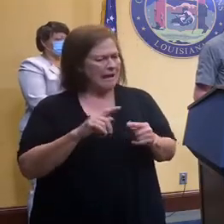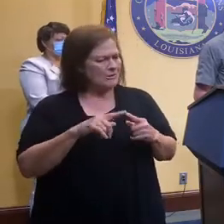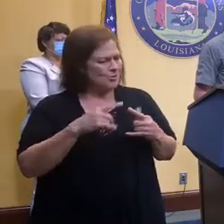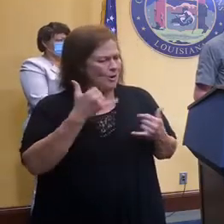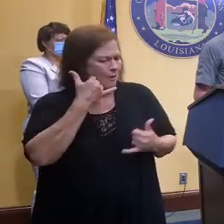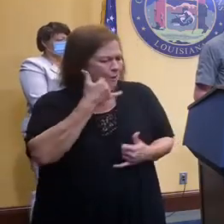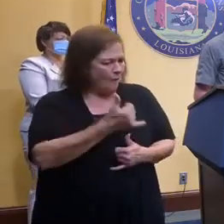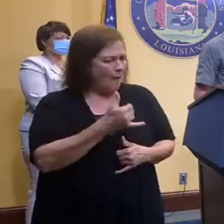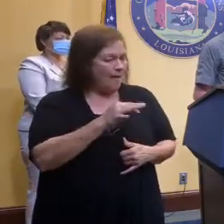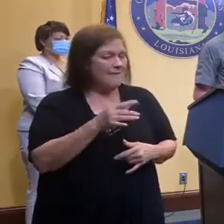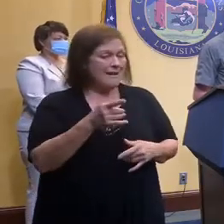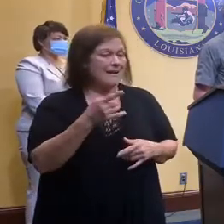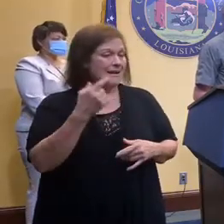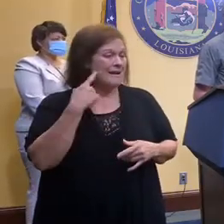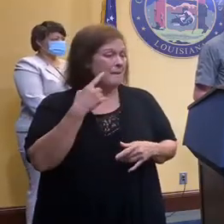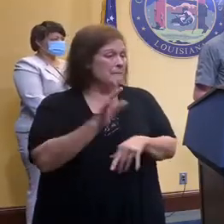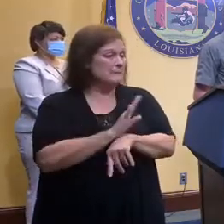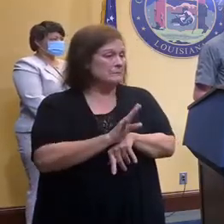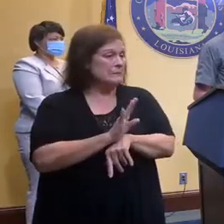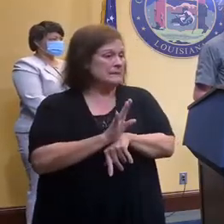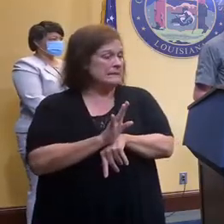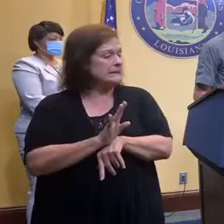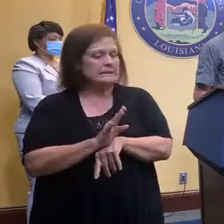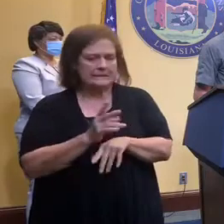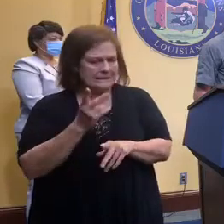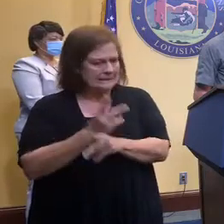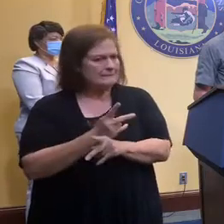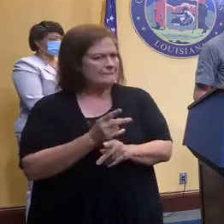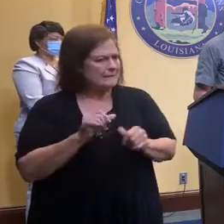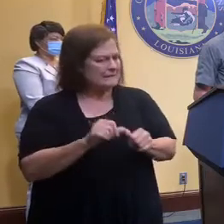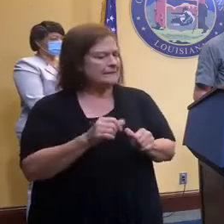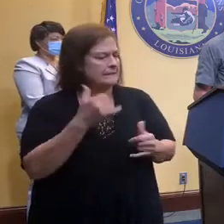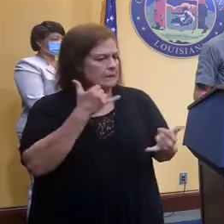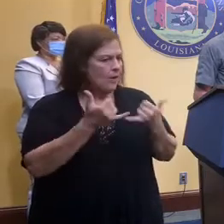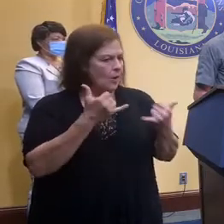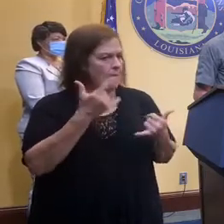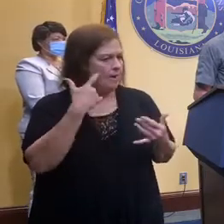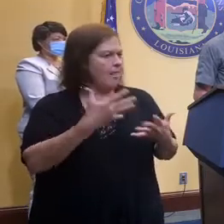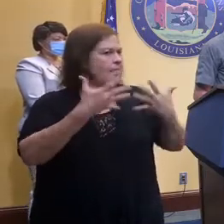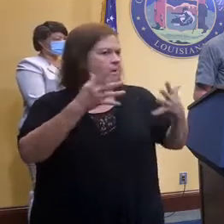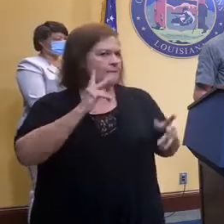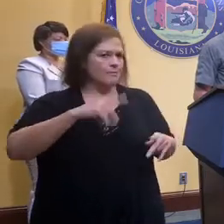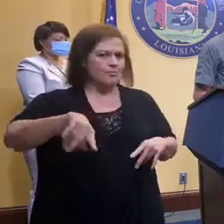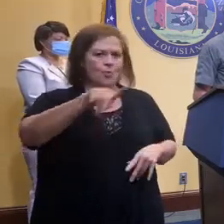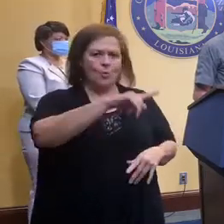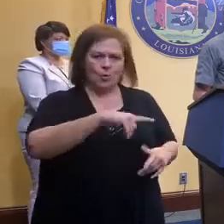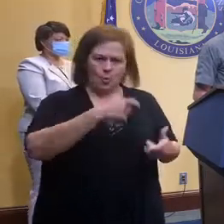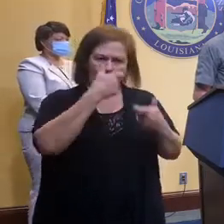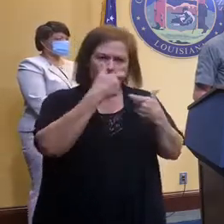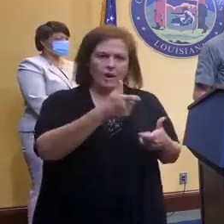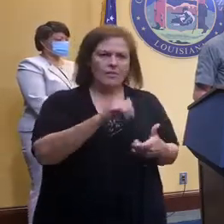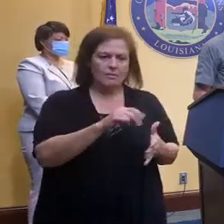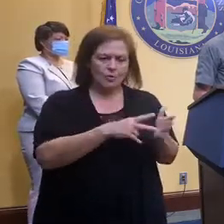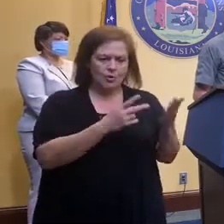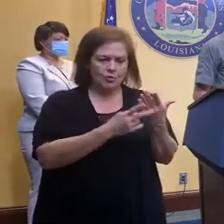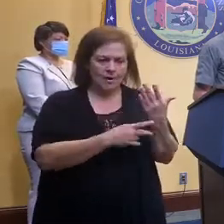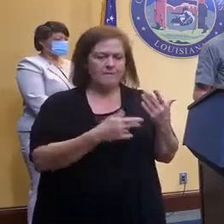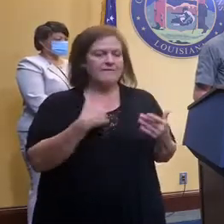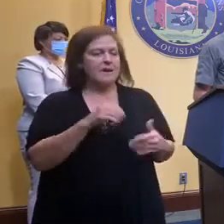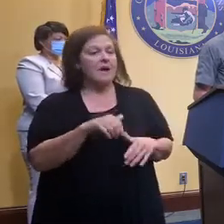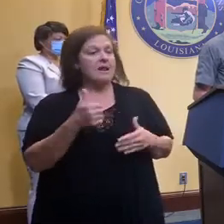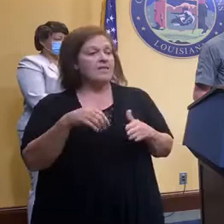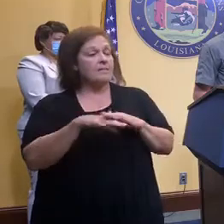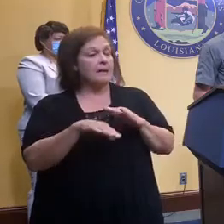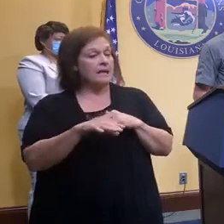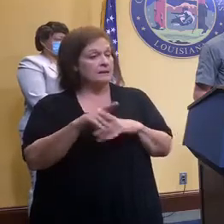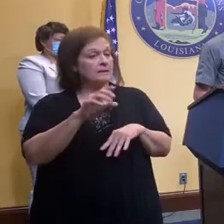get a busy signal or message. There's a lot of interest in this program. There is another ability to access this by